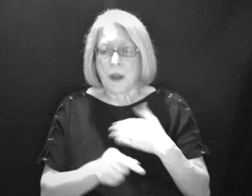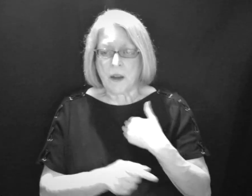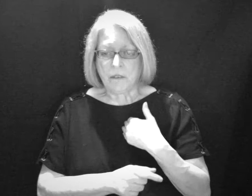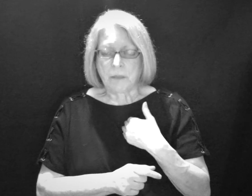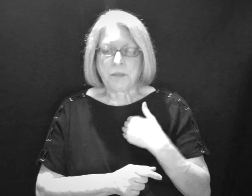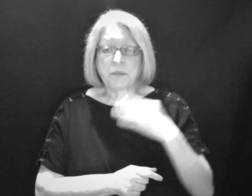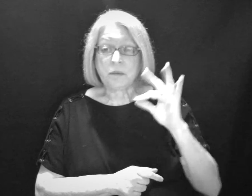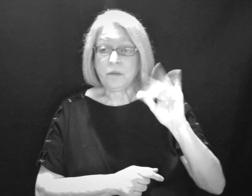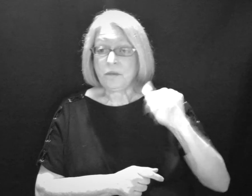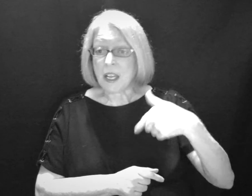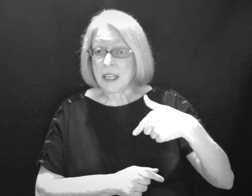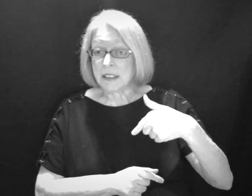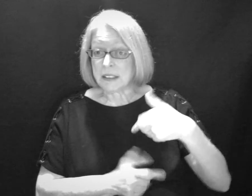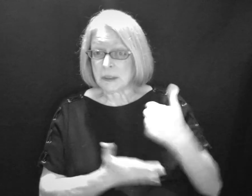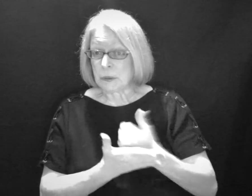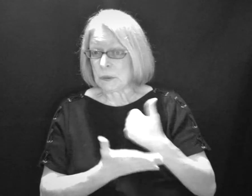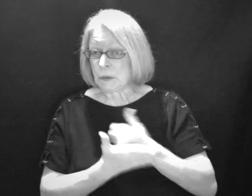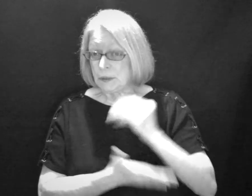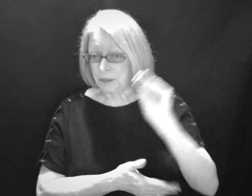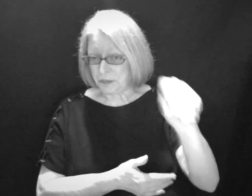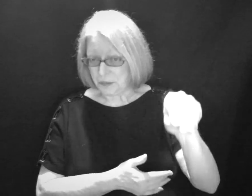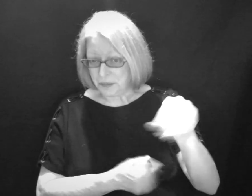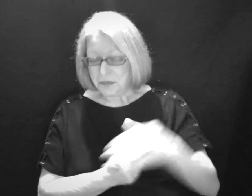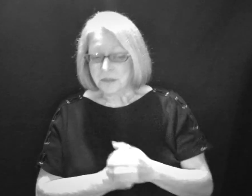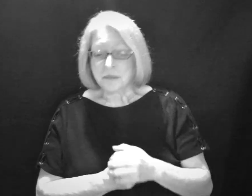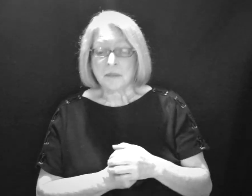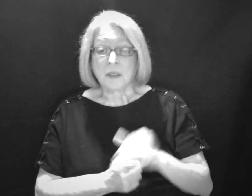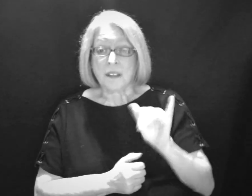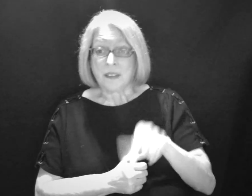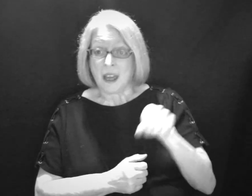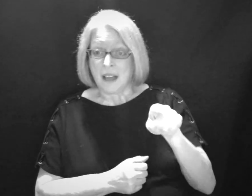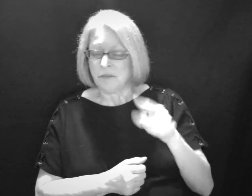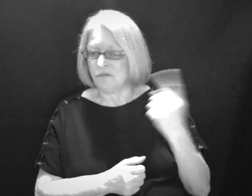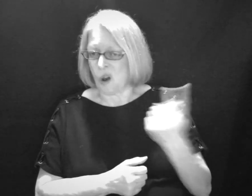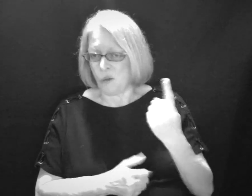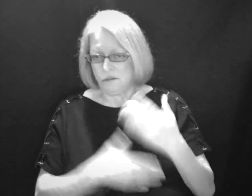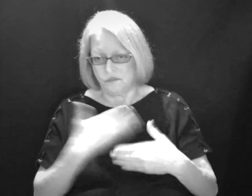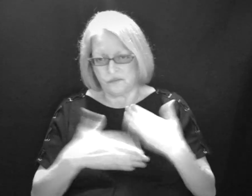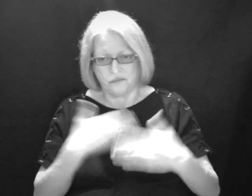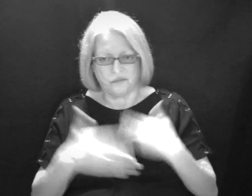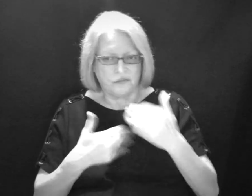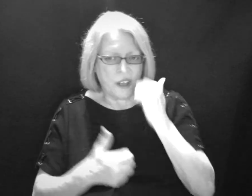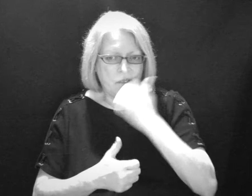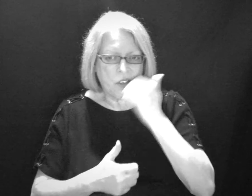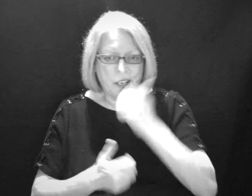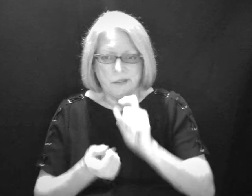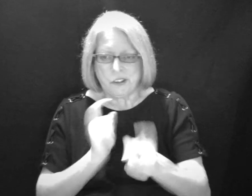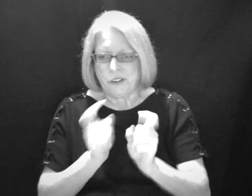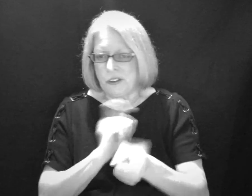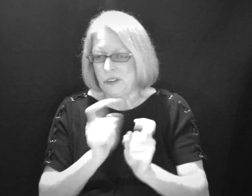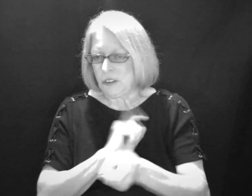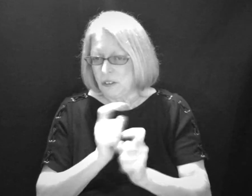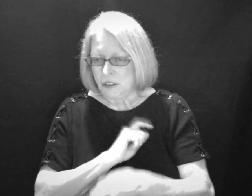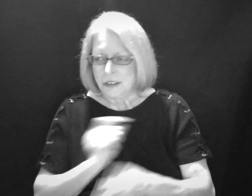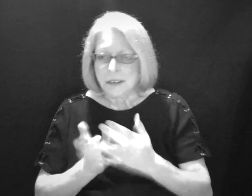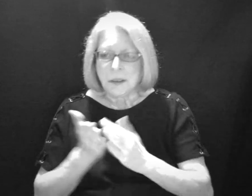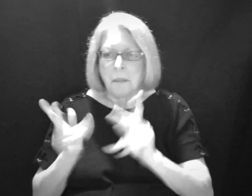And press Insert. Alright, now let's add a visual editor to the middle. Add widget. Scroll down,